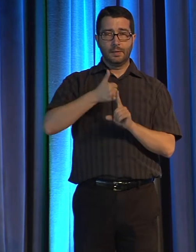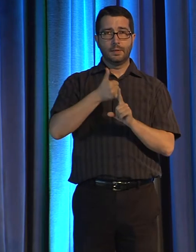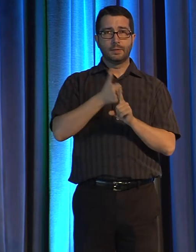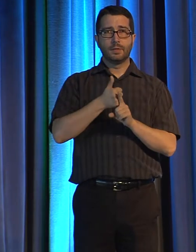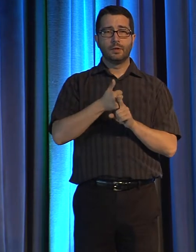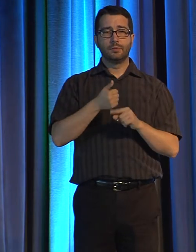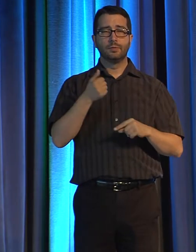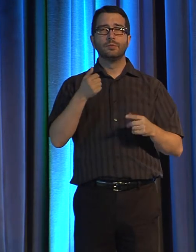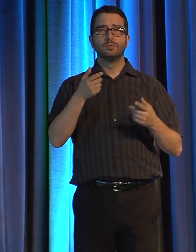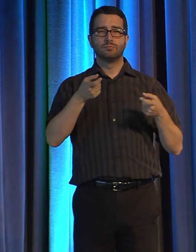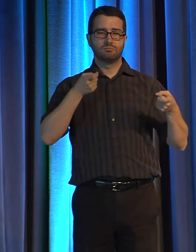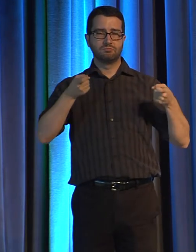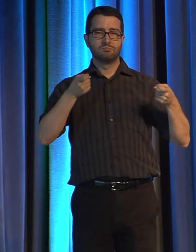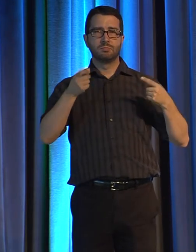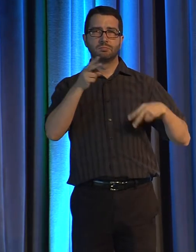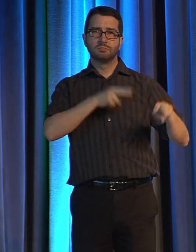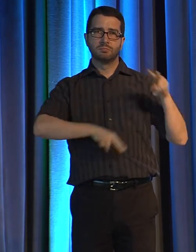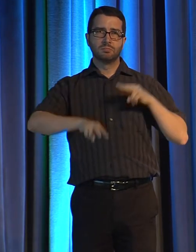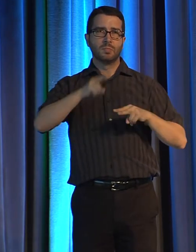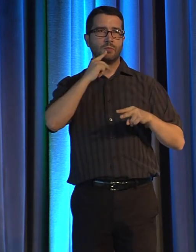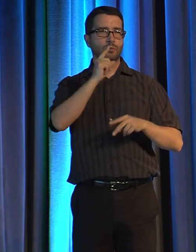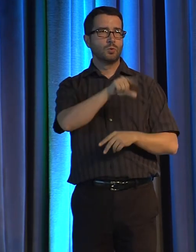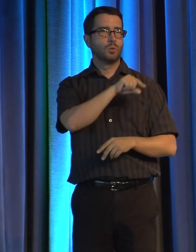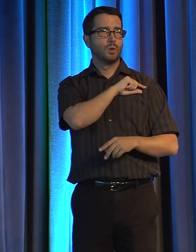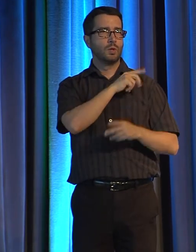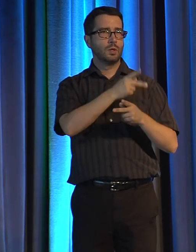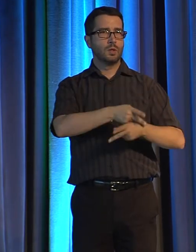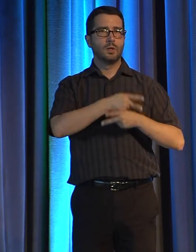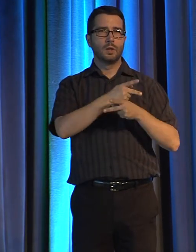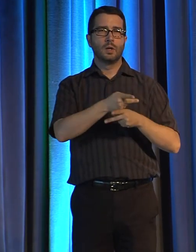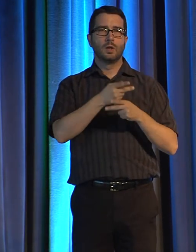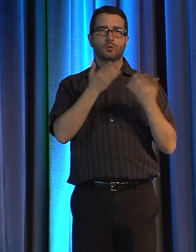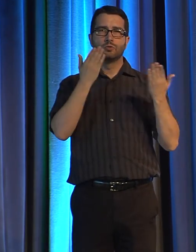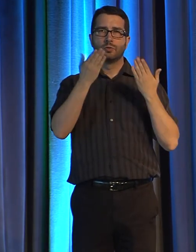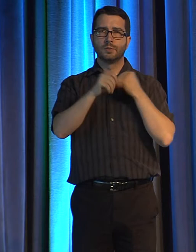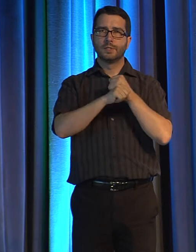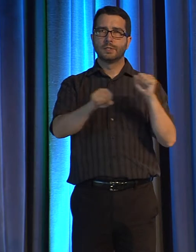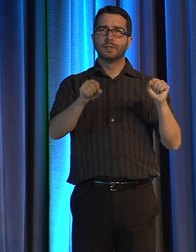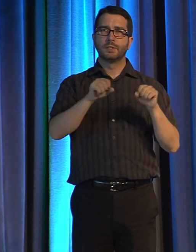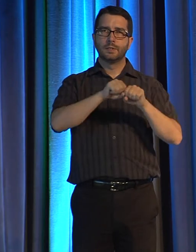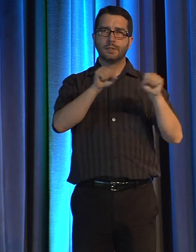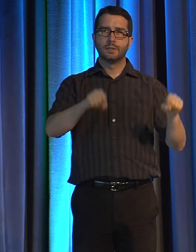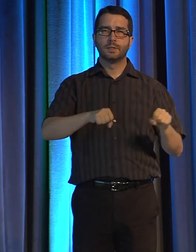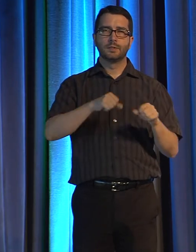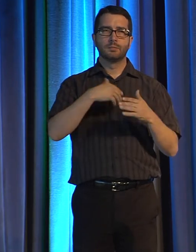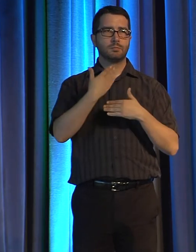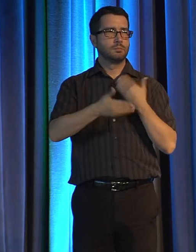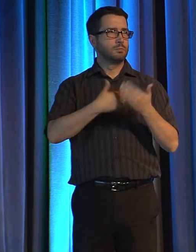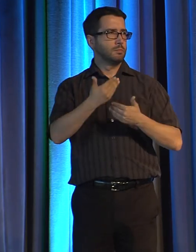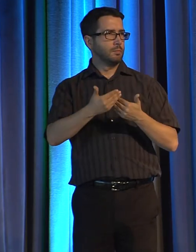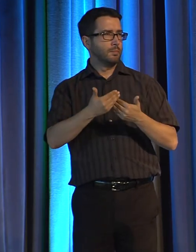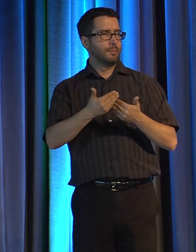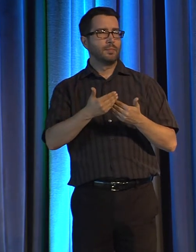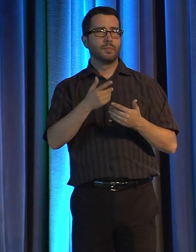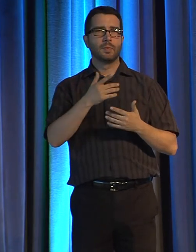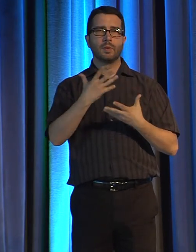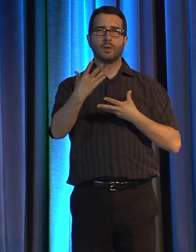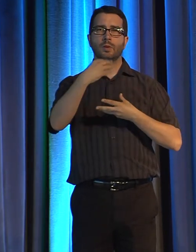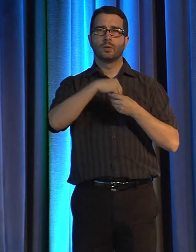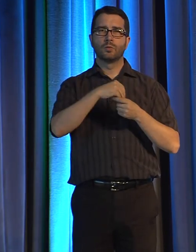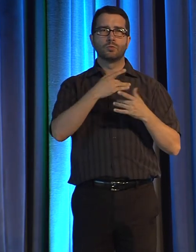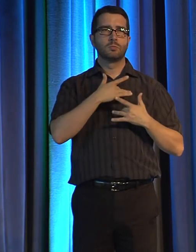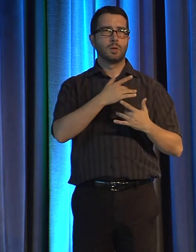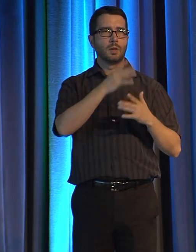oversight to quality of care and service, safety and system performance. This includes aspect of